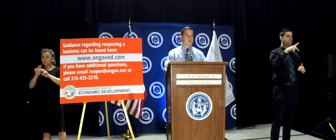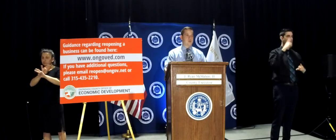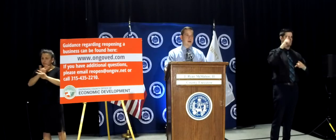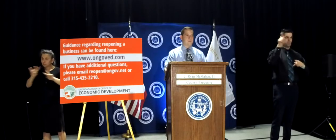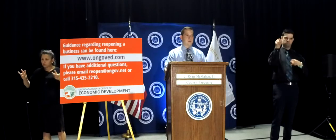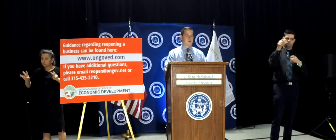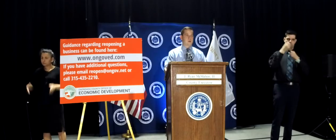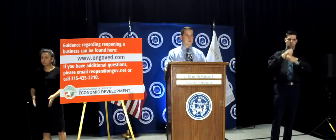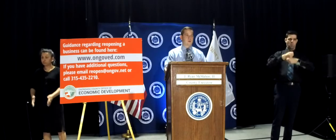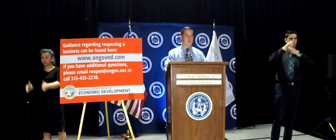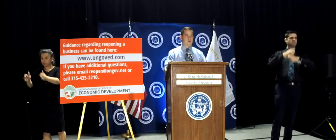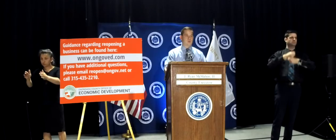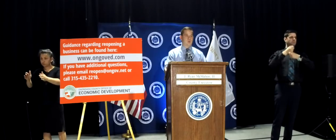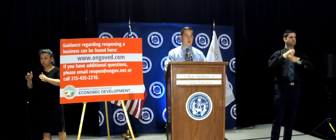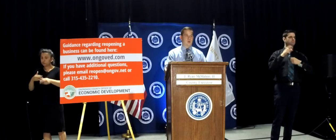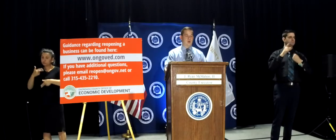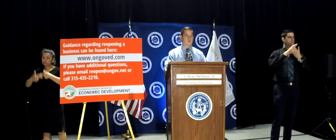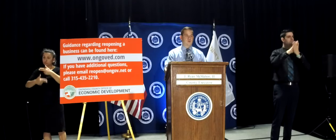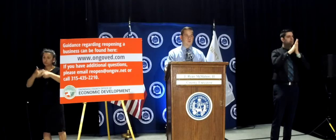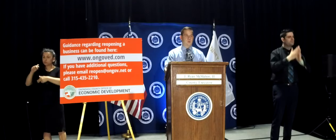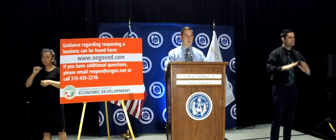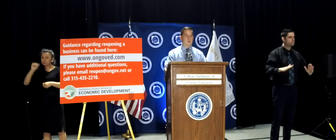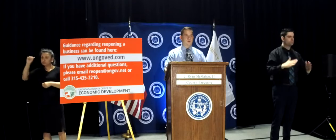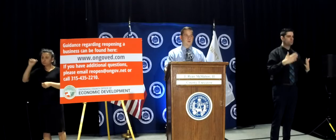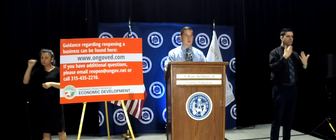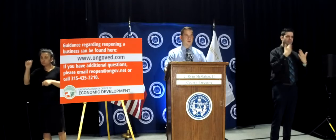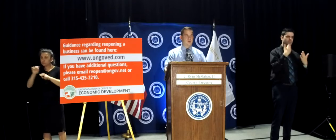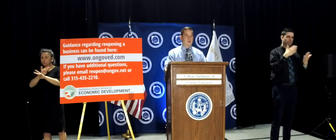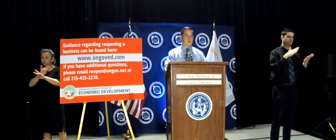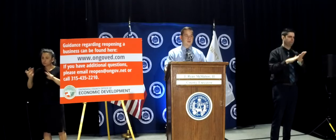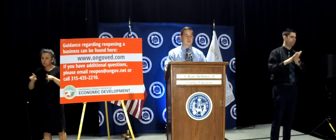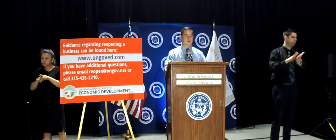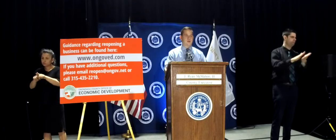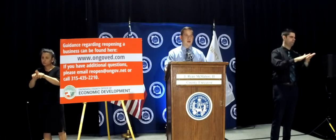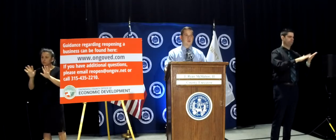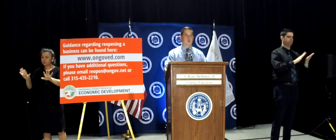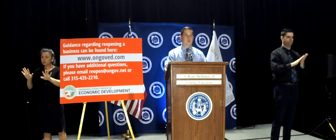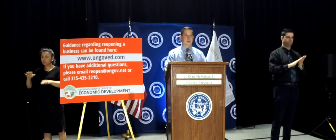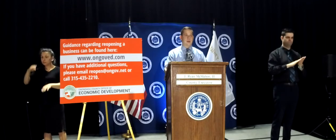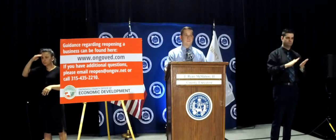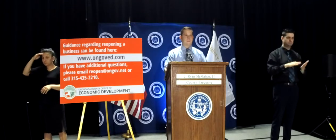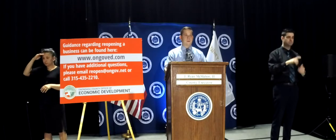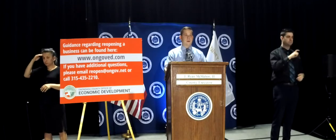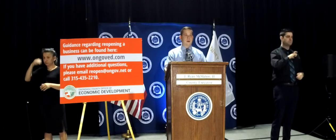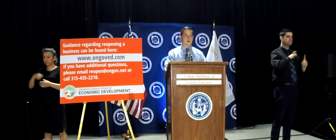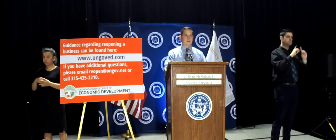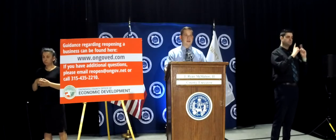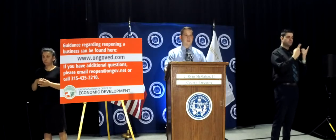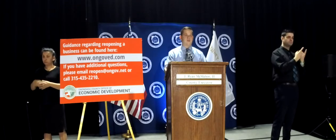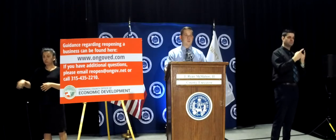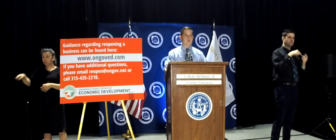want to encourage that. And certainly to our law enforcement partners, let's continue to have a good weekend,